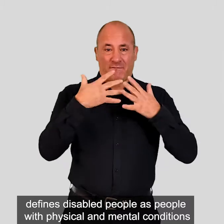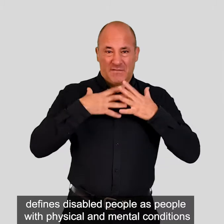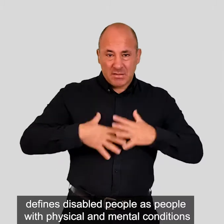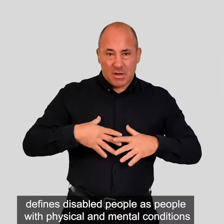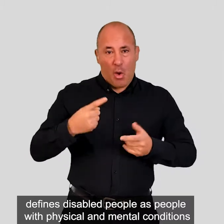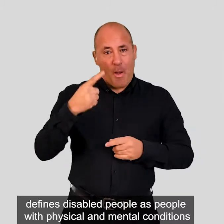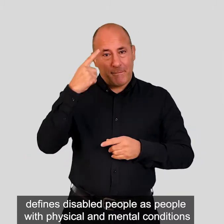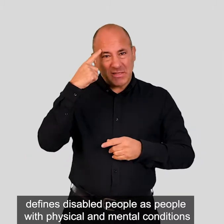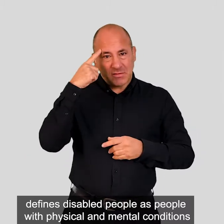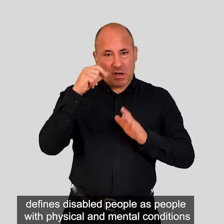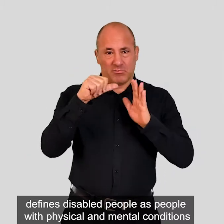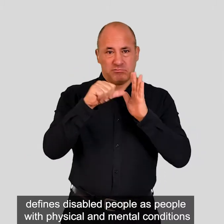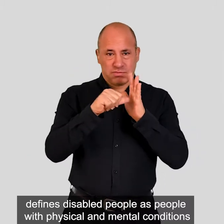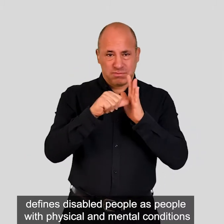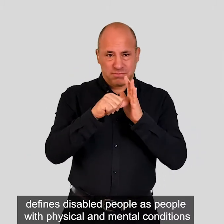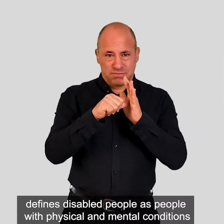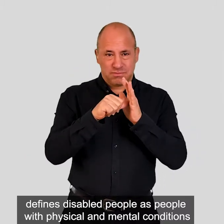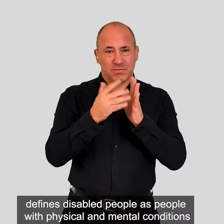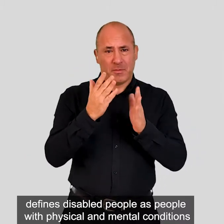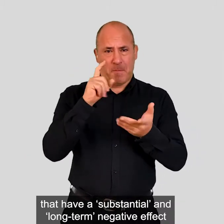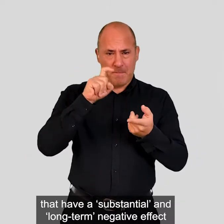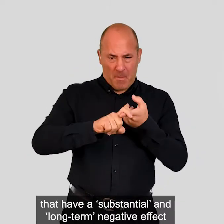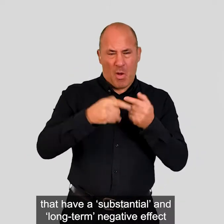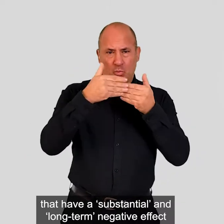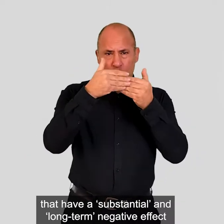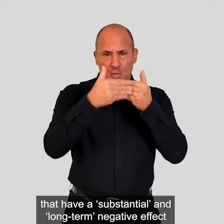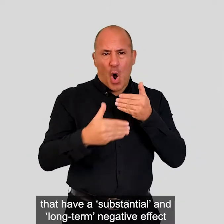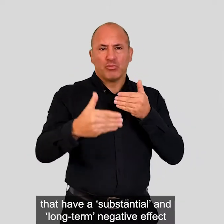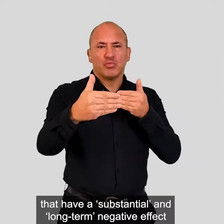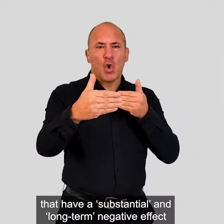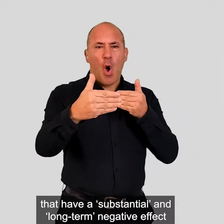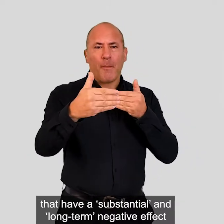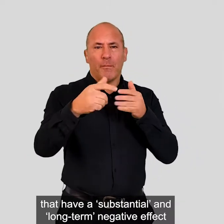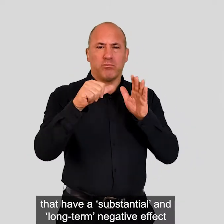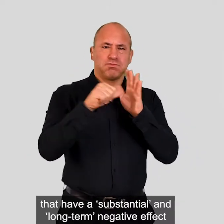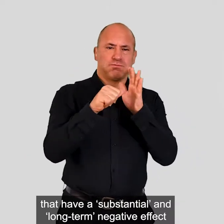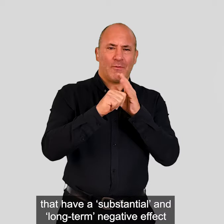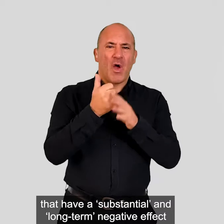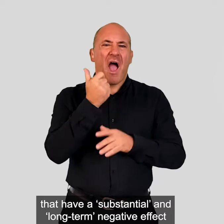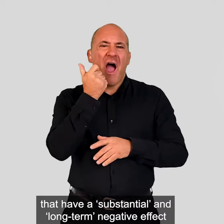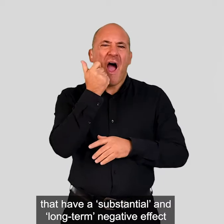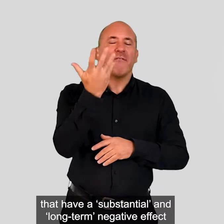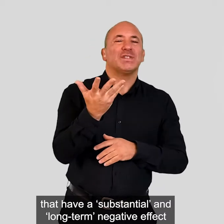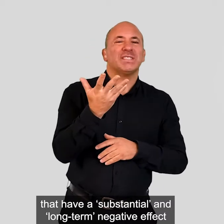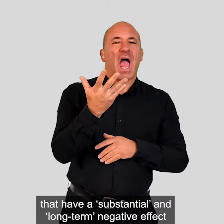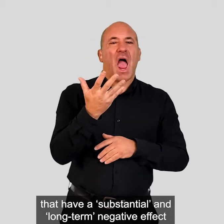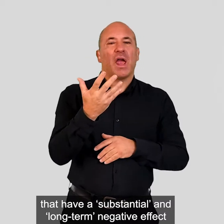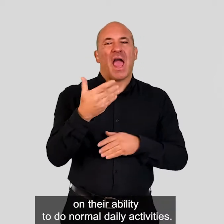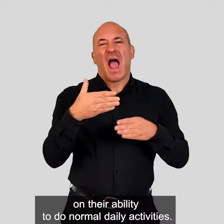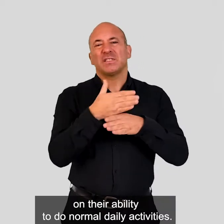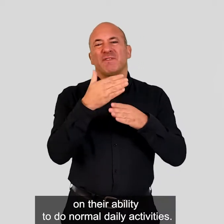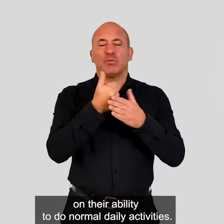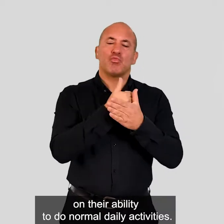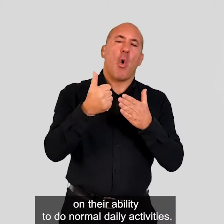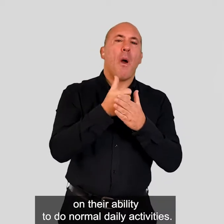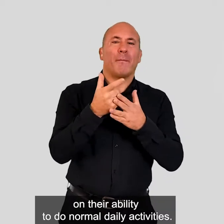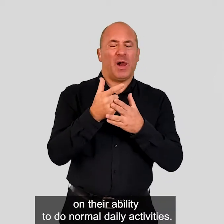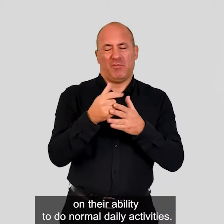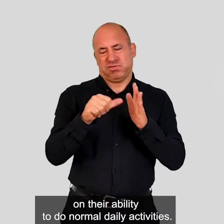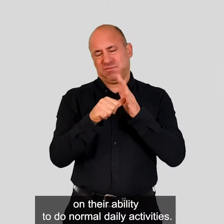with physical and mental conditions that have a substantial and long-term negative effect on their ability to do